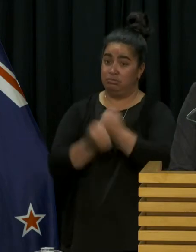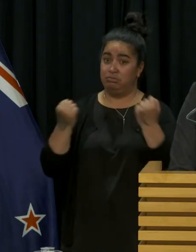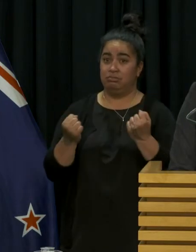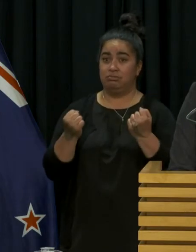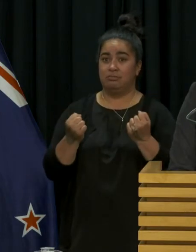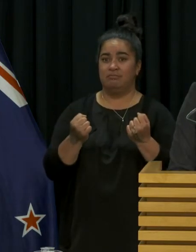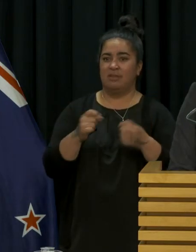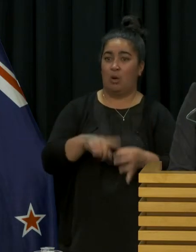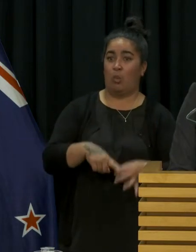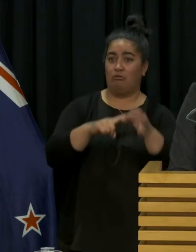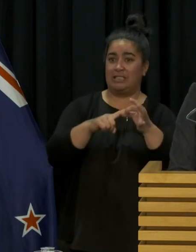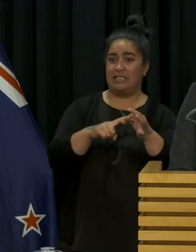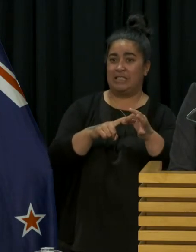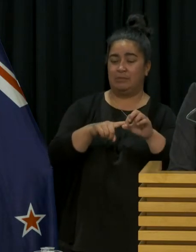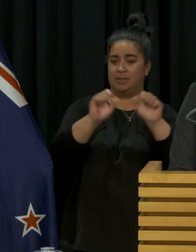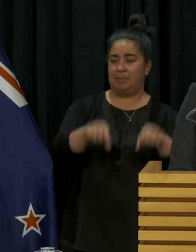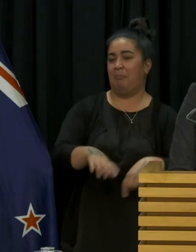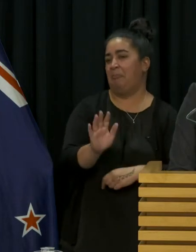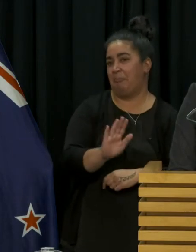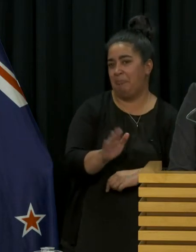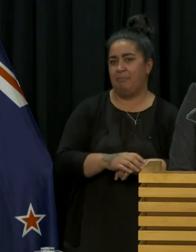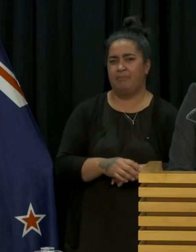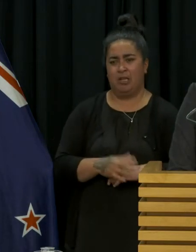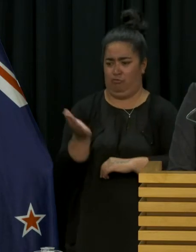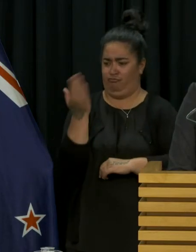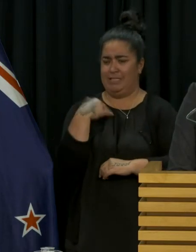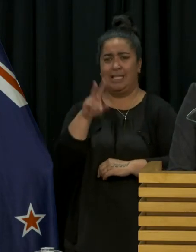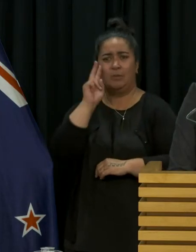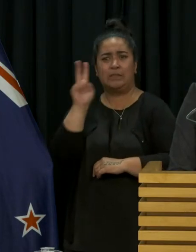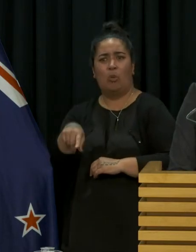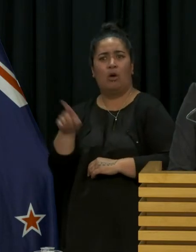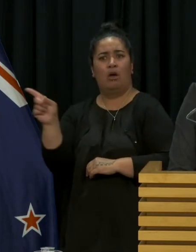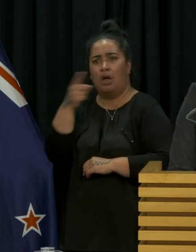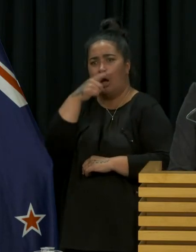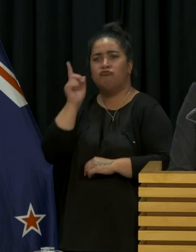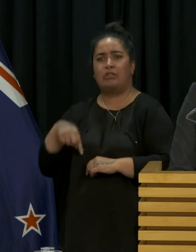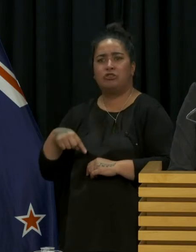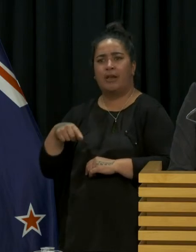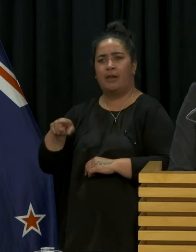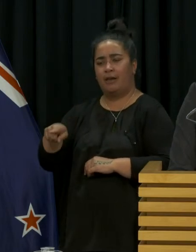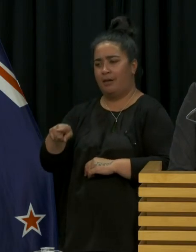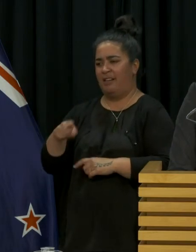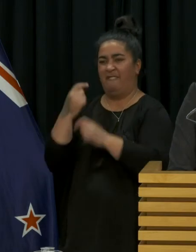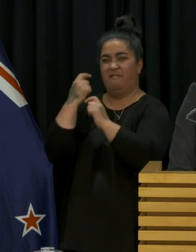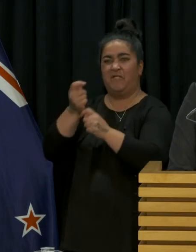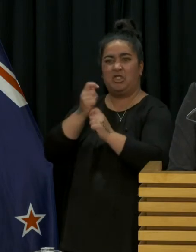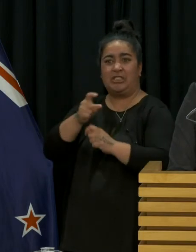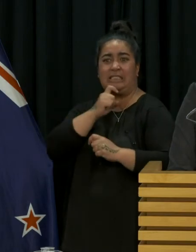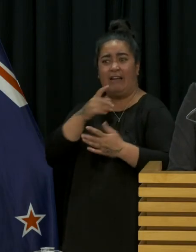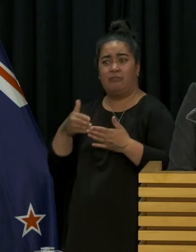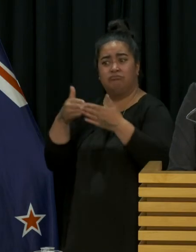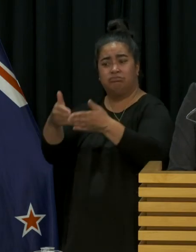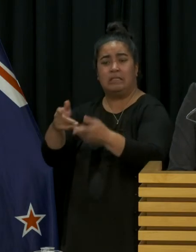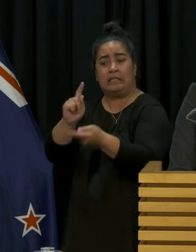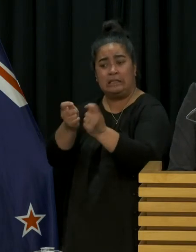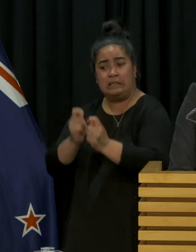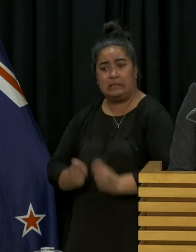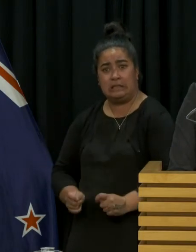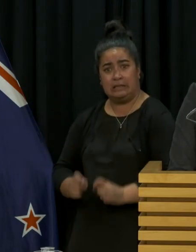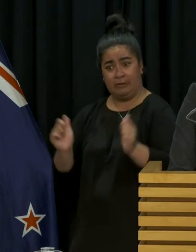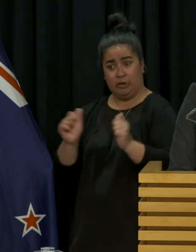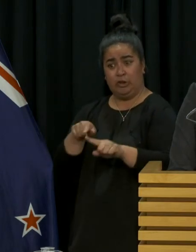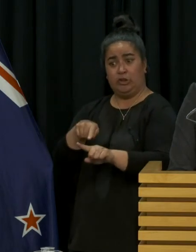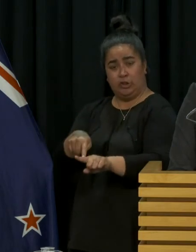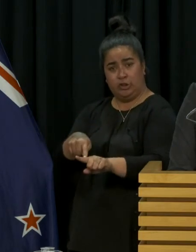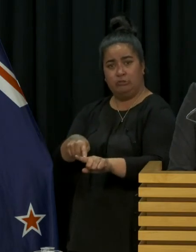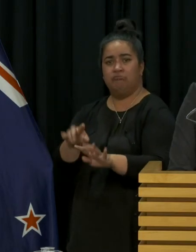saw recently our Russian fishermen were all tested before they left their port of departure, and yet we had one of the highest sets